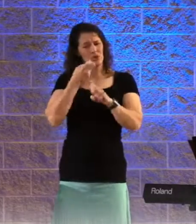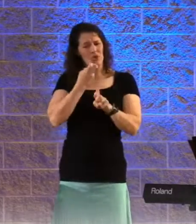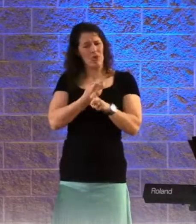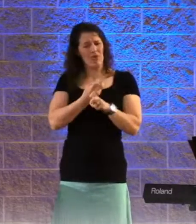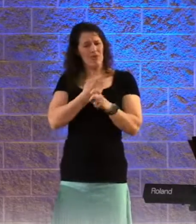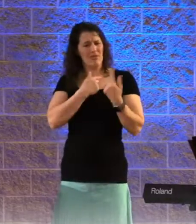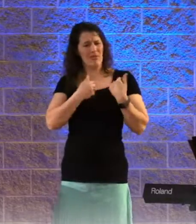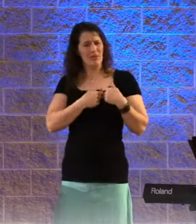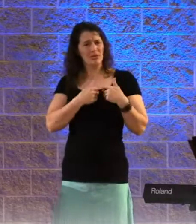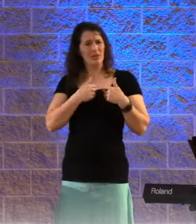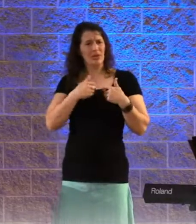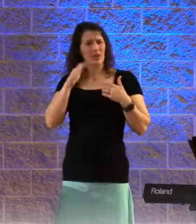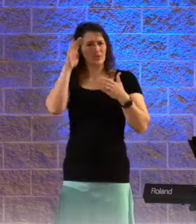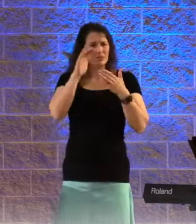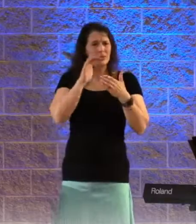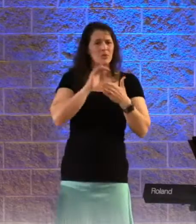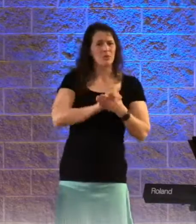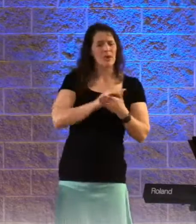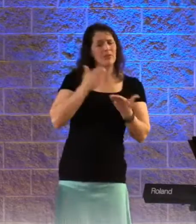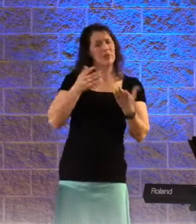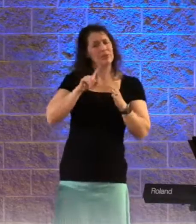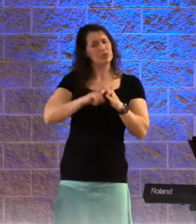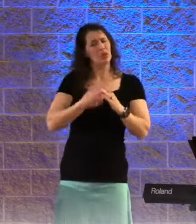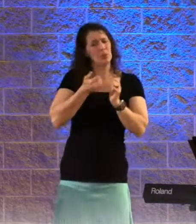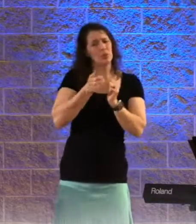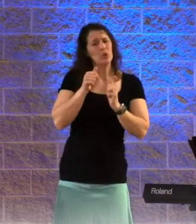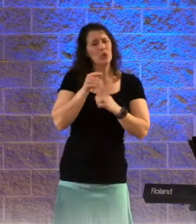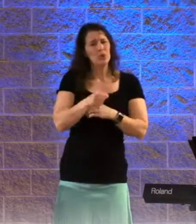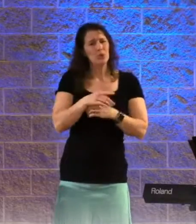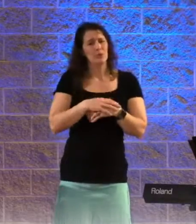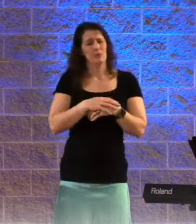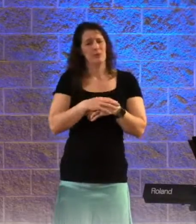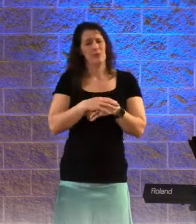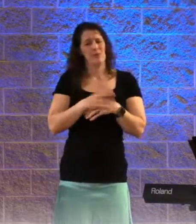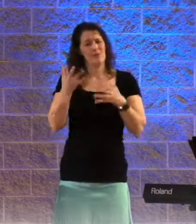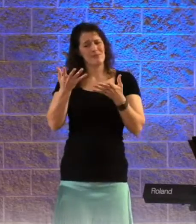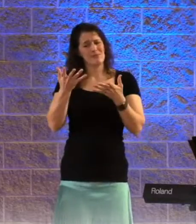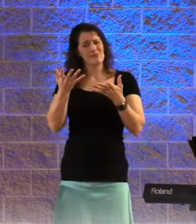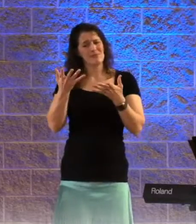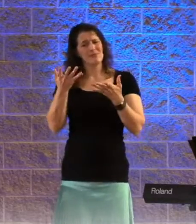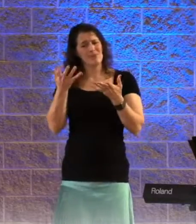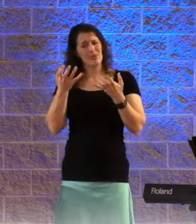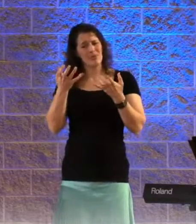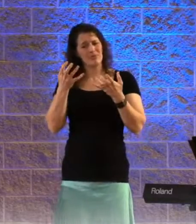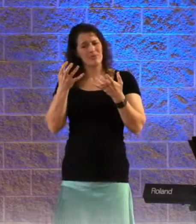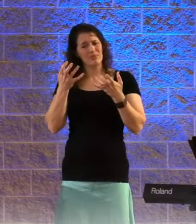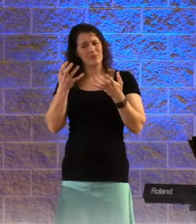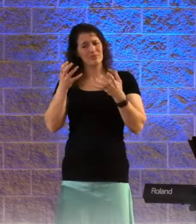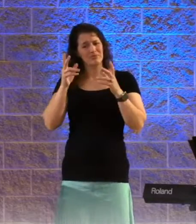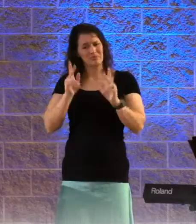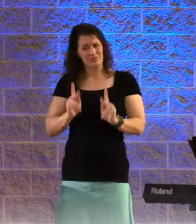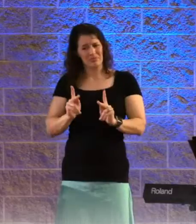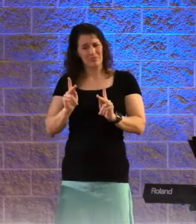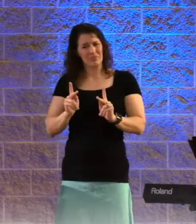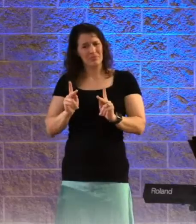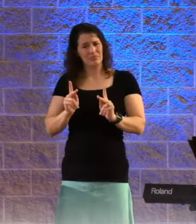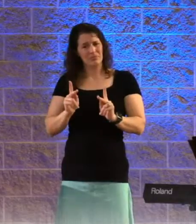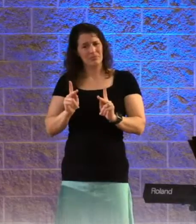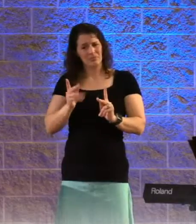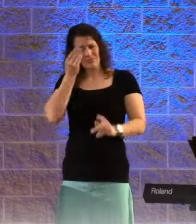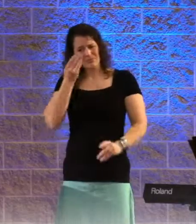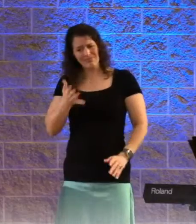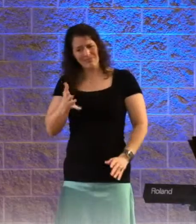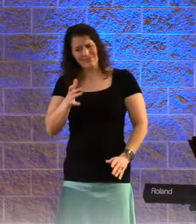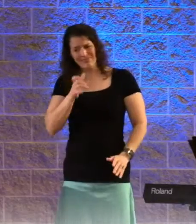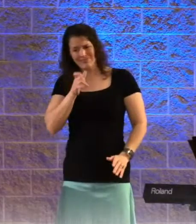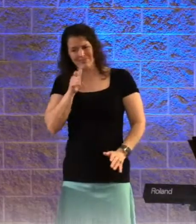probably needs to start with you, and that probably needs to happen. But I want to be among those who will hold your feet to the fire